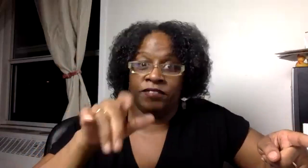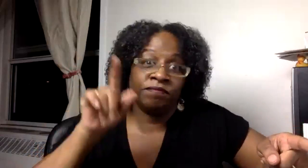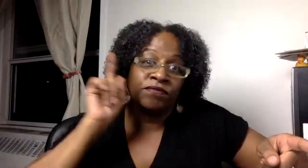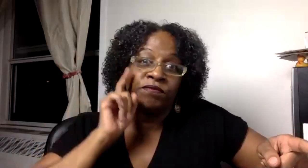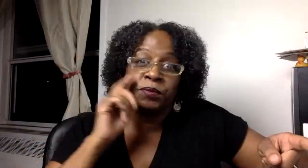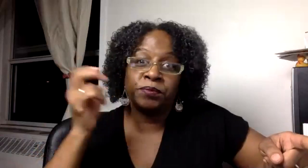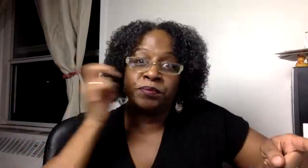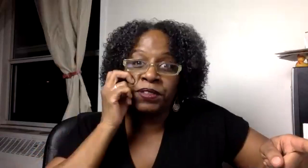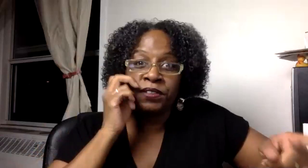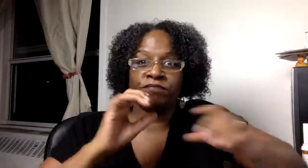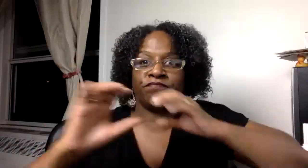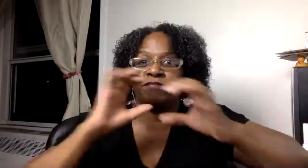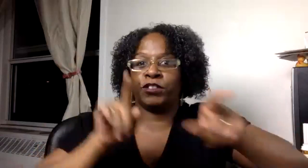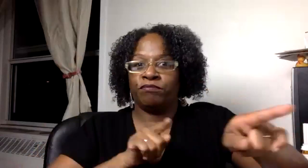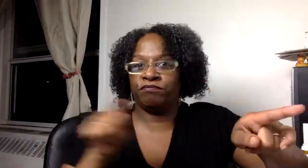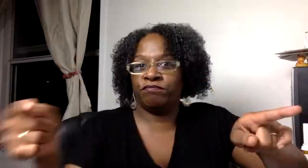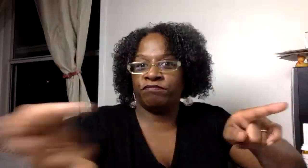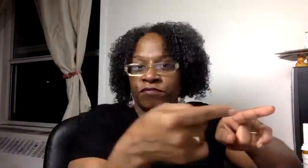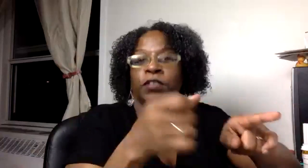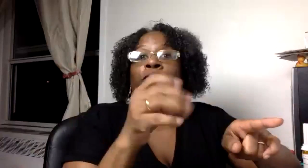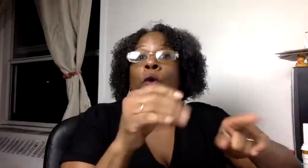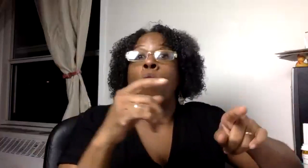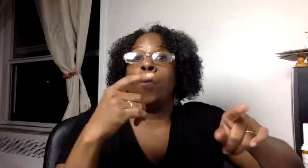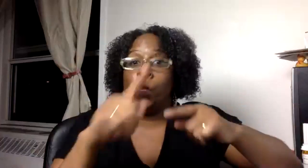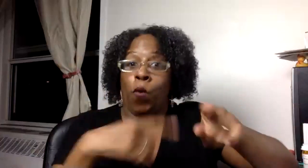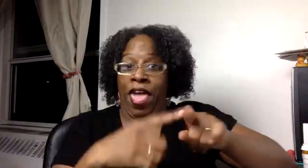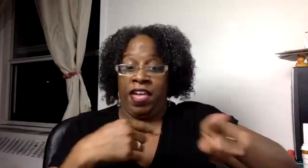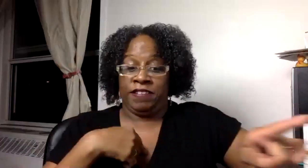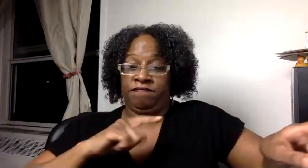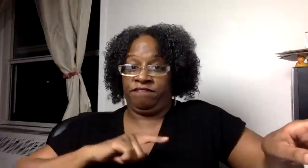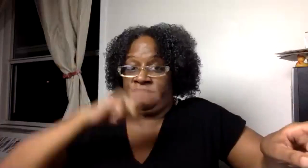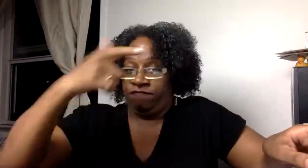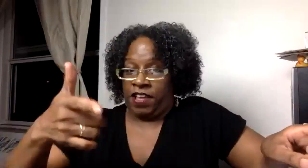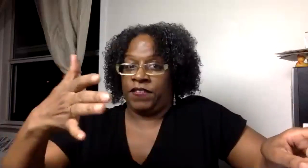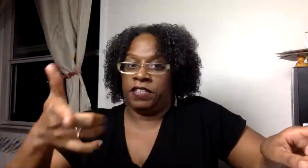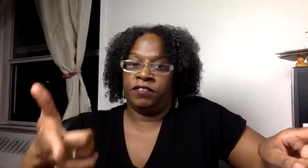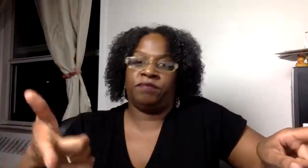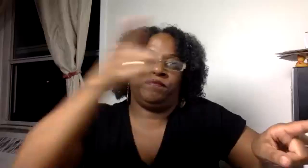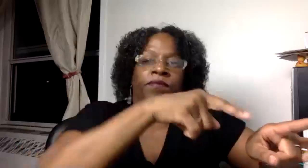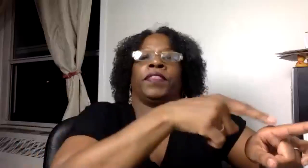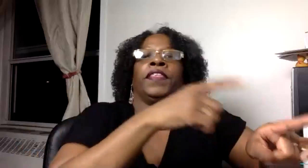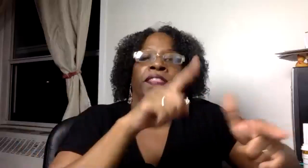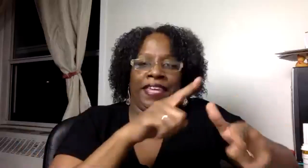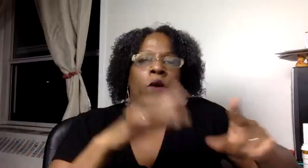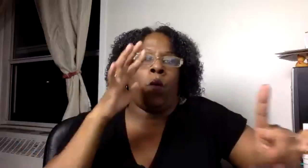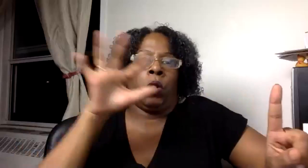Sign the question to Christina, and then we'll sign it to Benny, and then we'll talk all through each other. So when I switch, then we'll switch